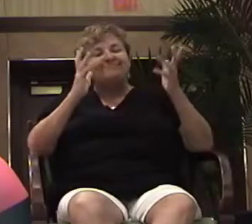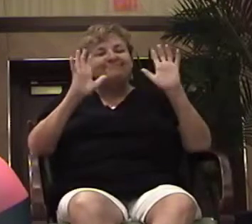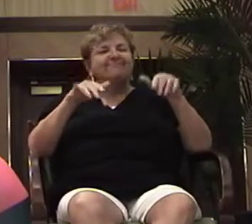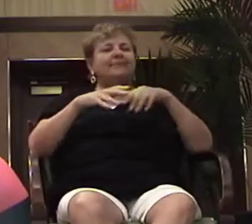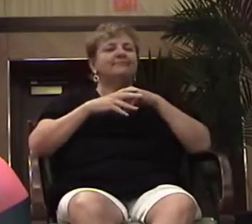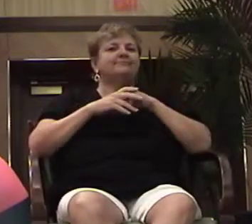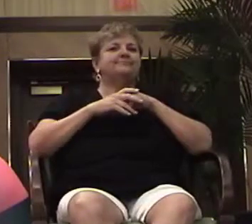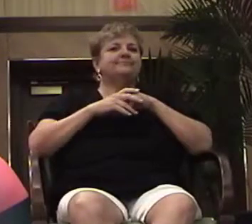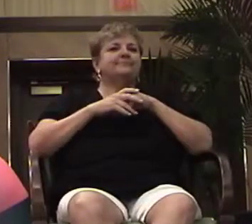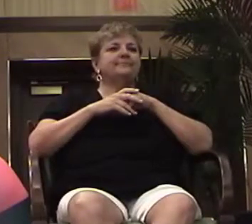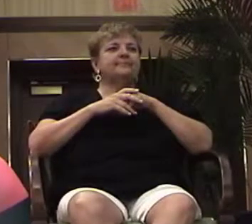We had,